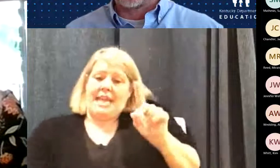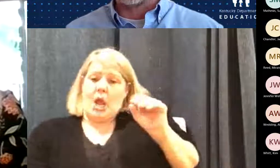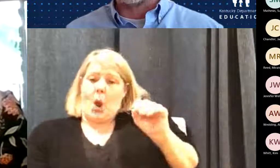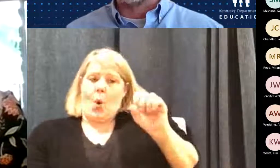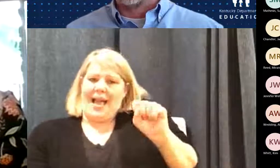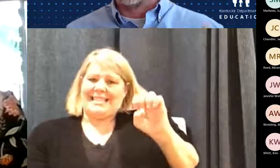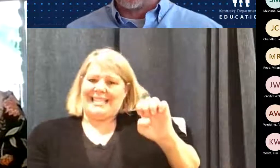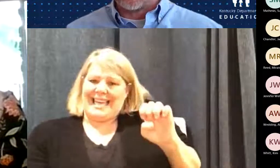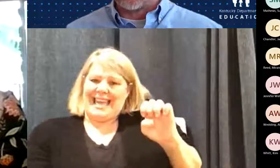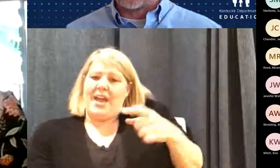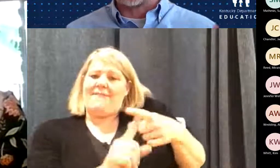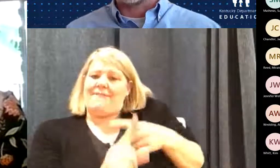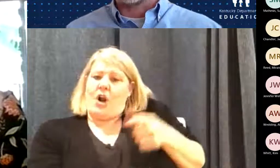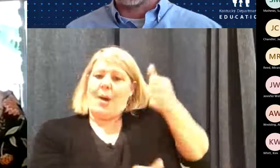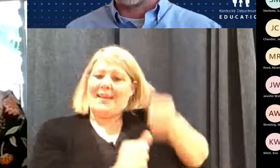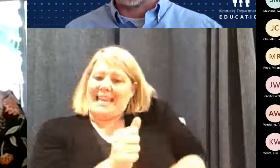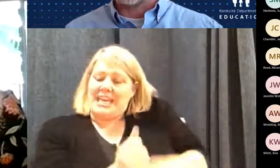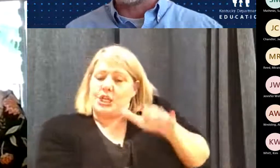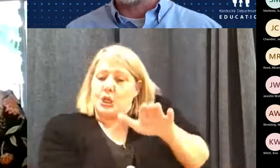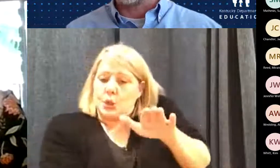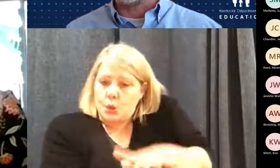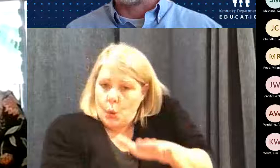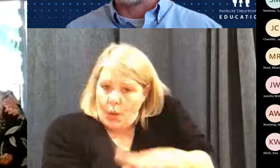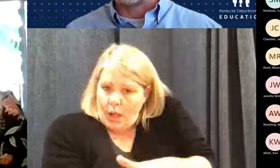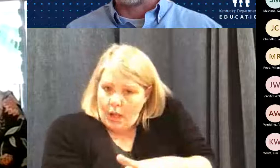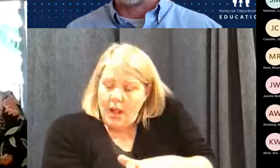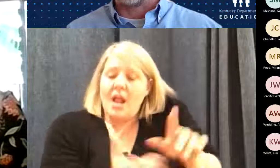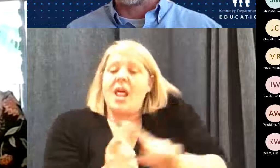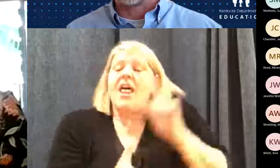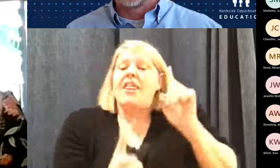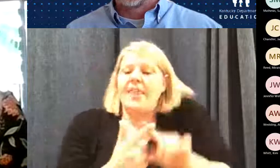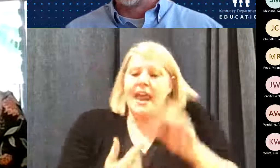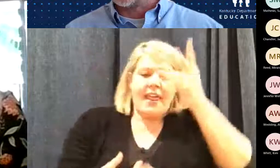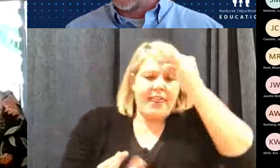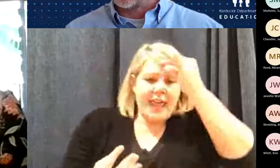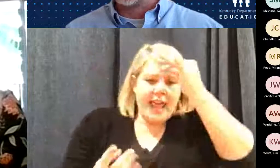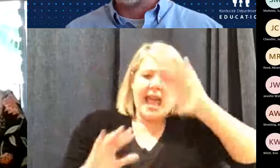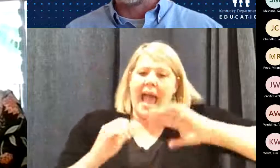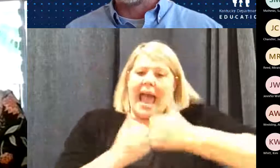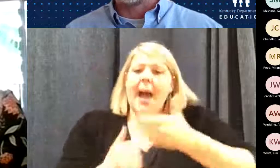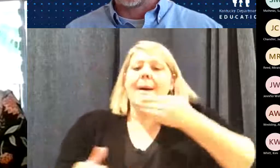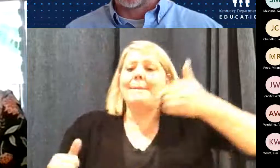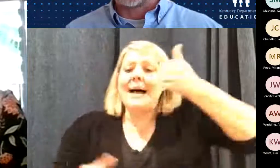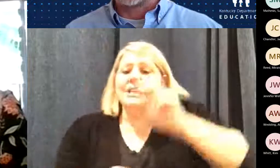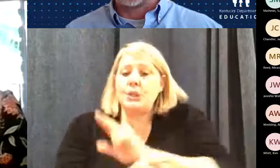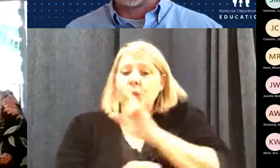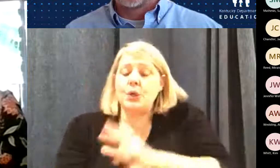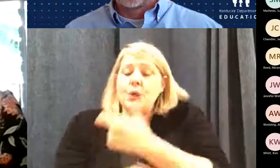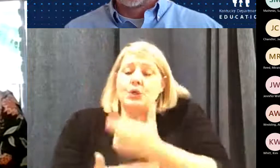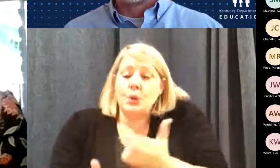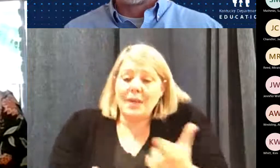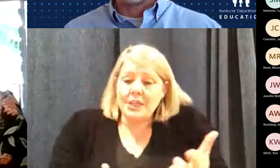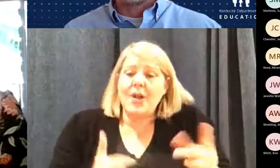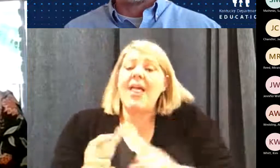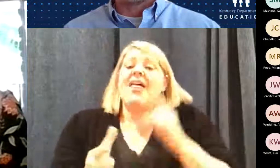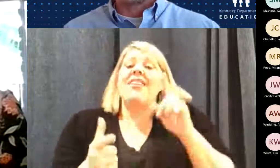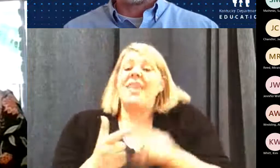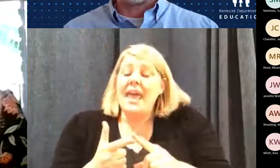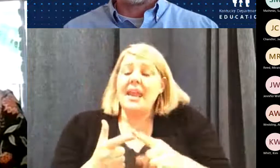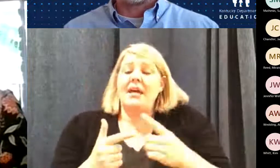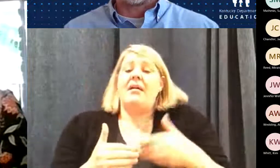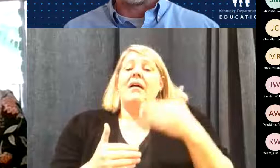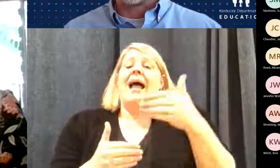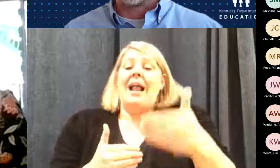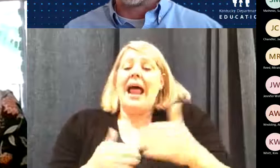think about, get familiar with it, think about how you would use the resource, and then how you would share it out starting with